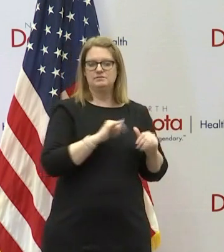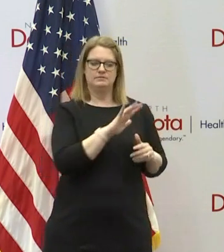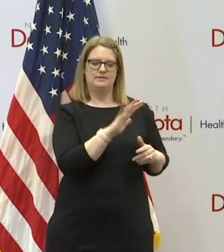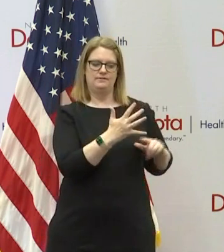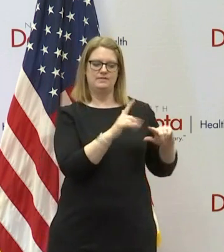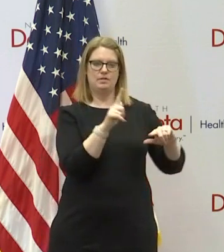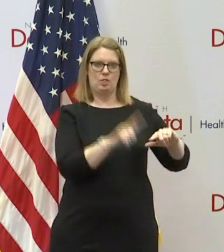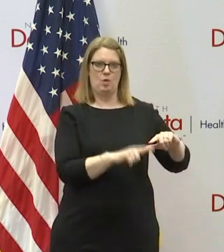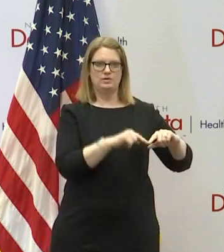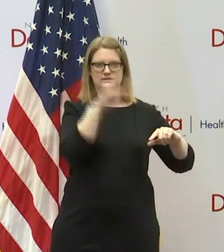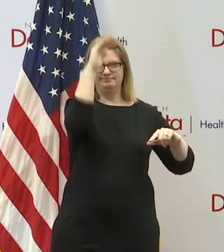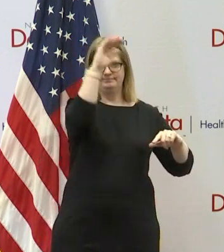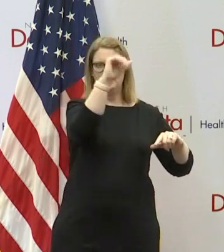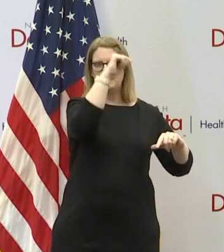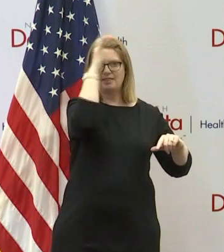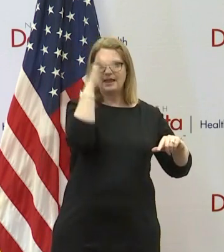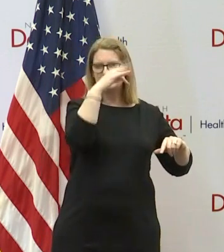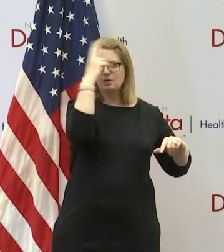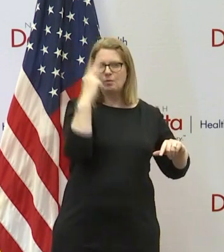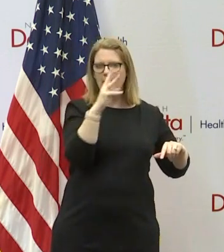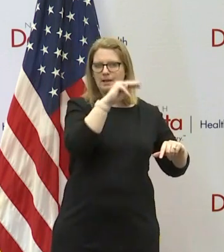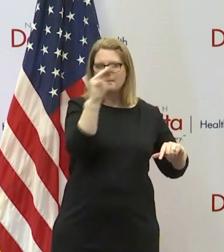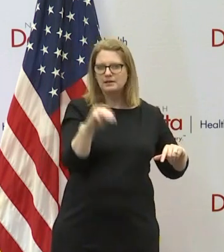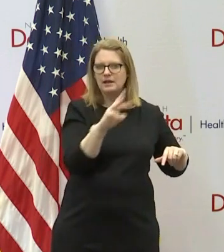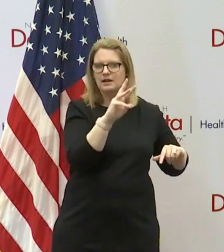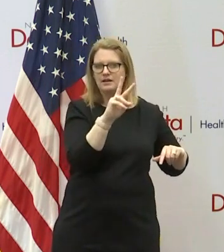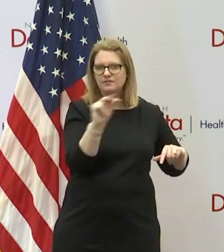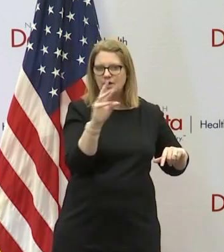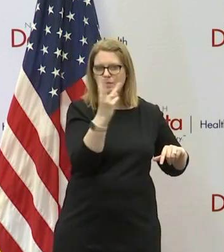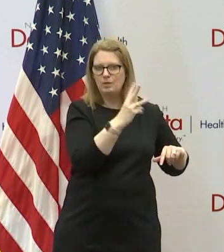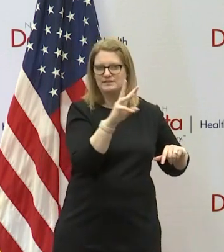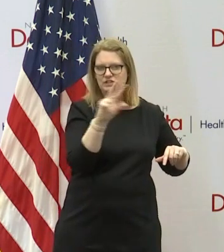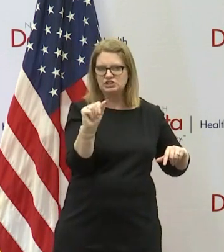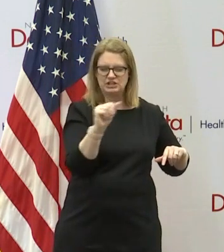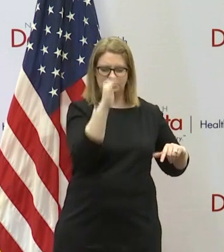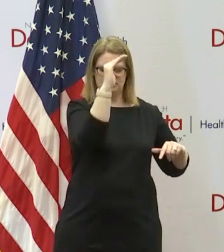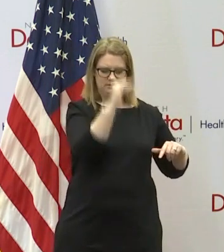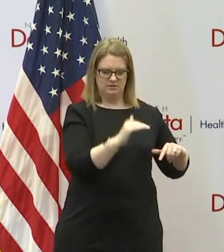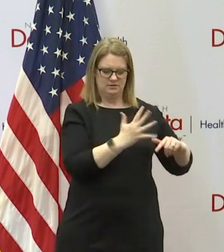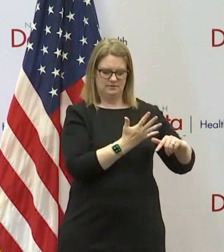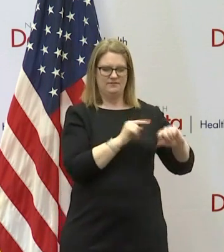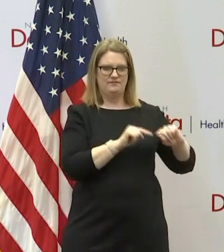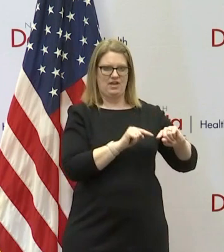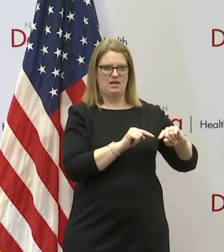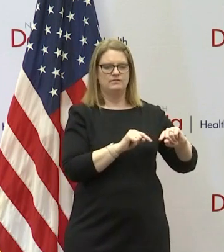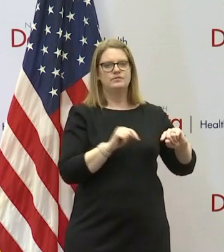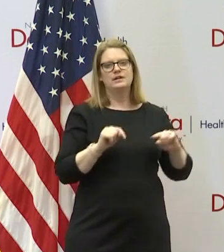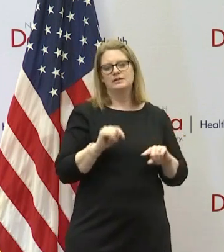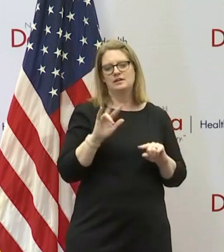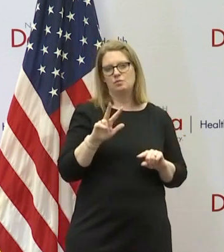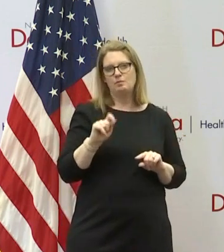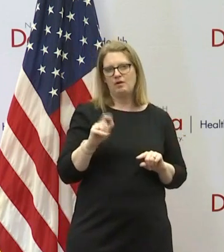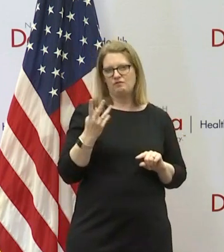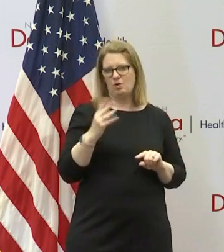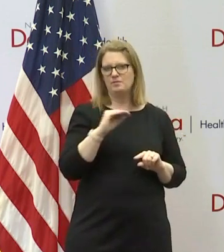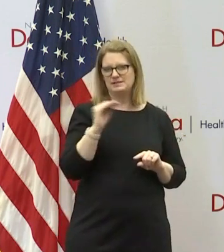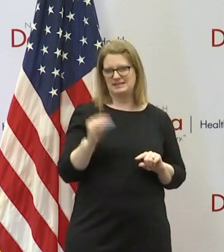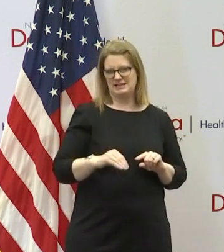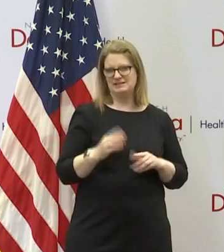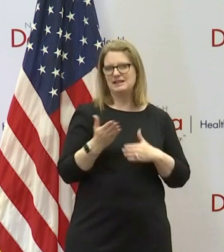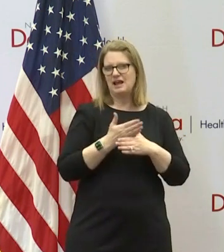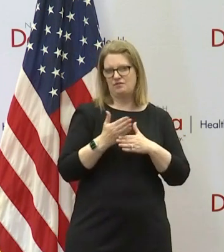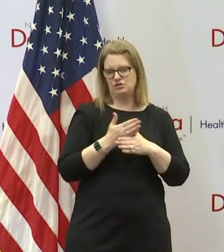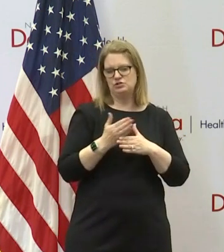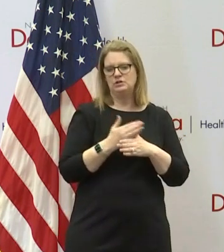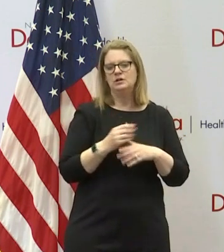country, behind those same states, Alaska, Hawaii, Montana, and Virginia, kind of in a banded own at 3.4%. And while the state